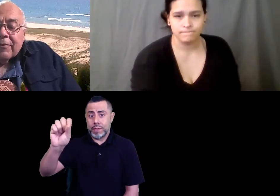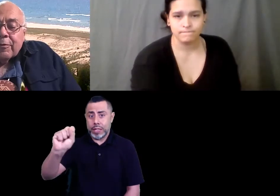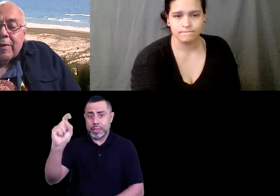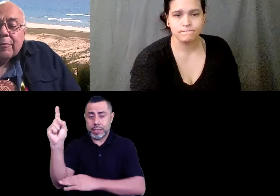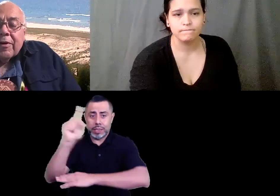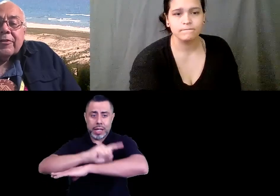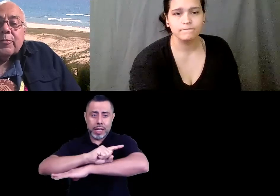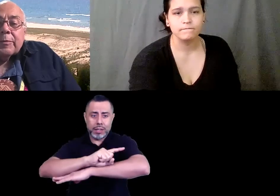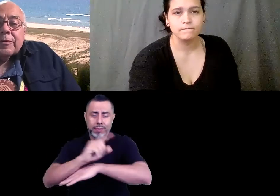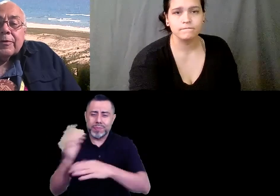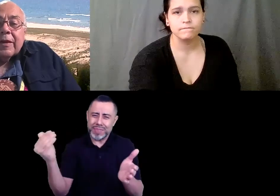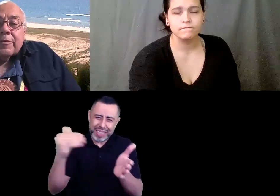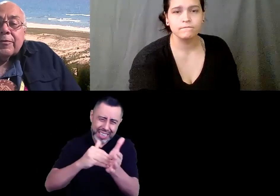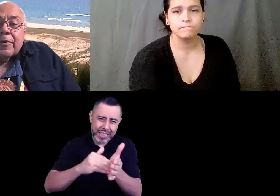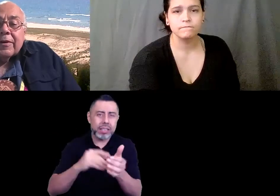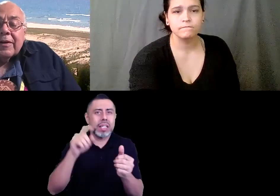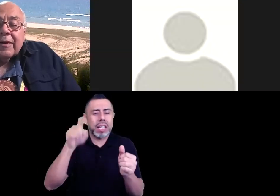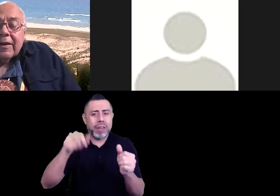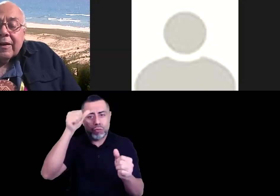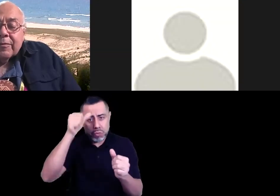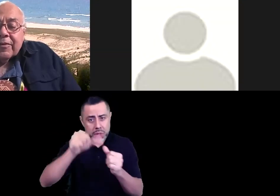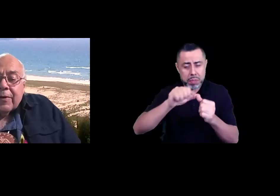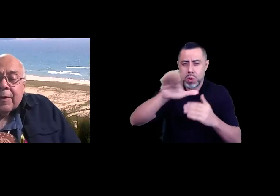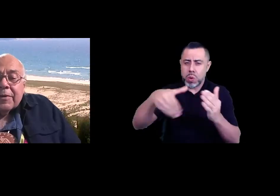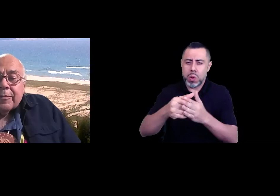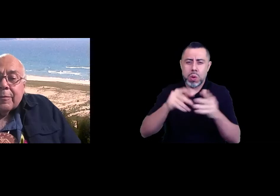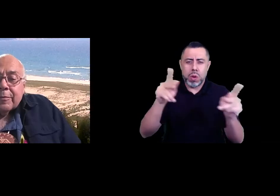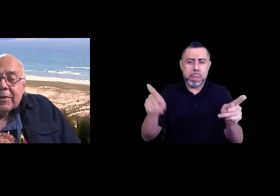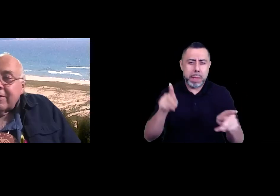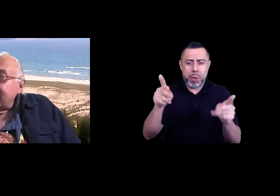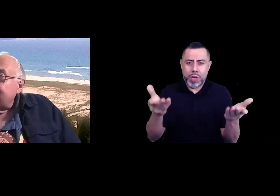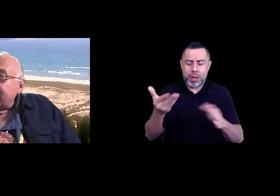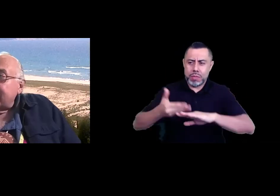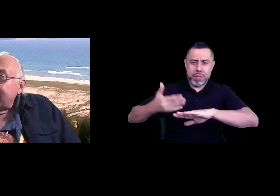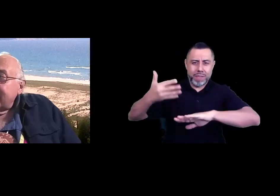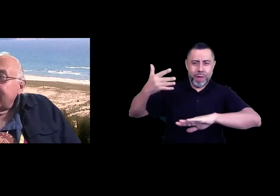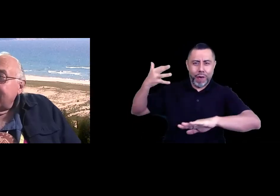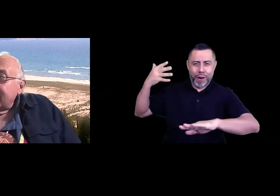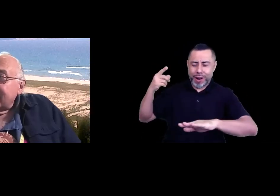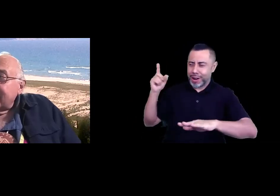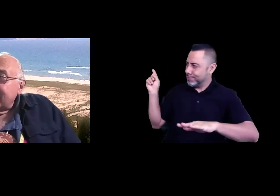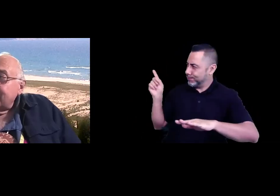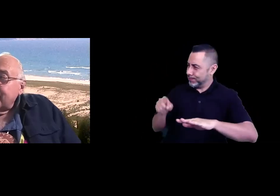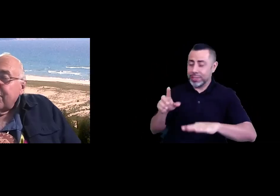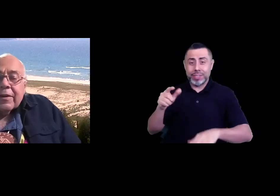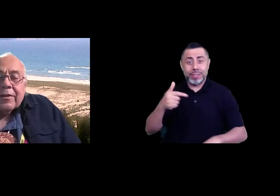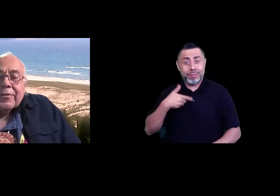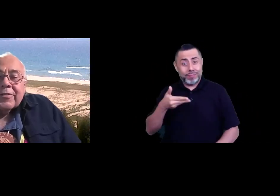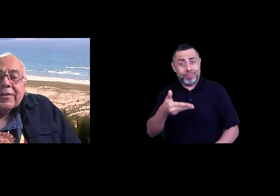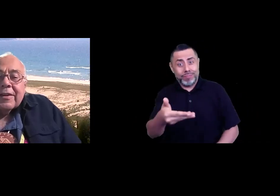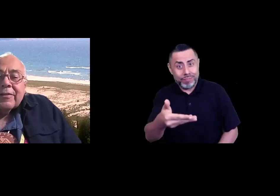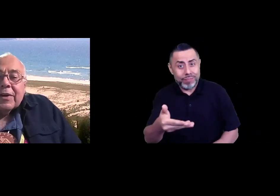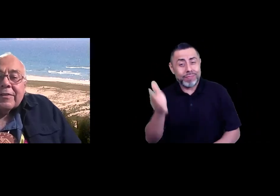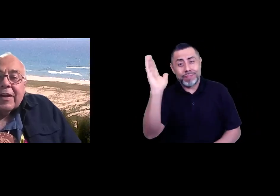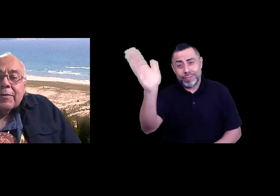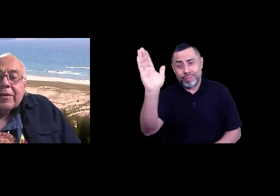we have to remember all those people who came before. I am so happy to be able to be here to speak. I'm getting fairly close to